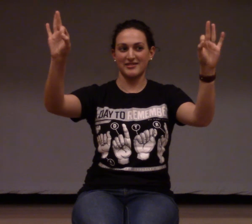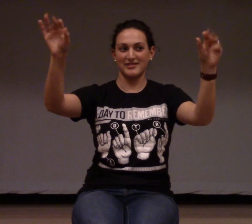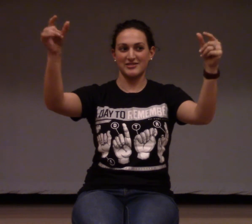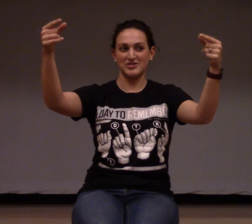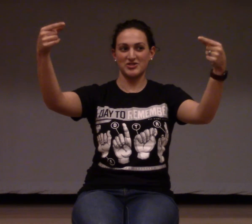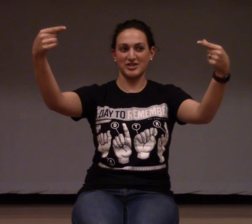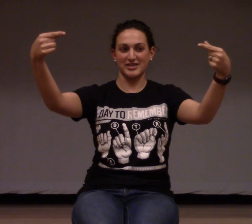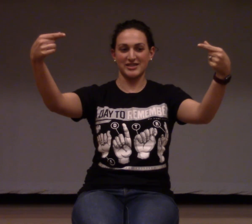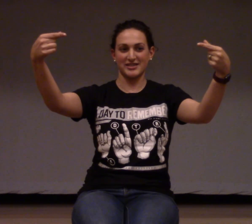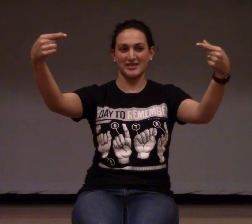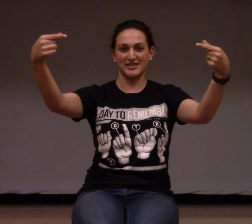G,